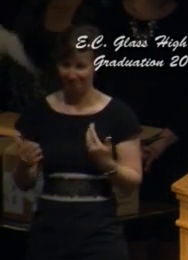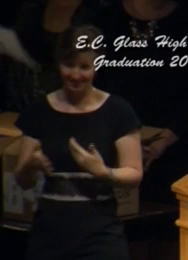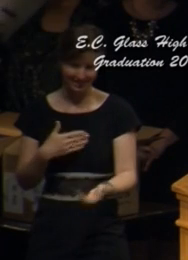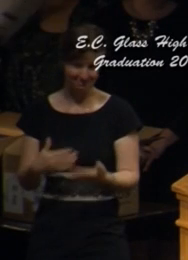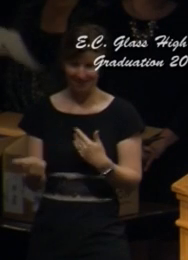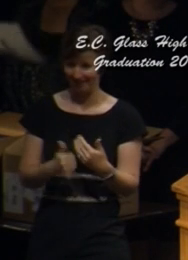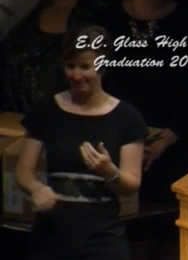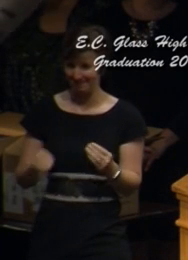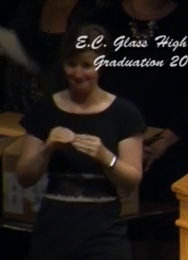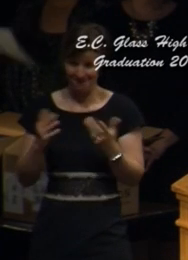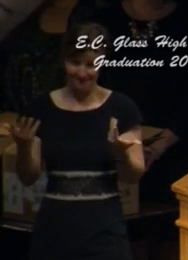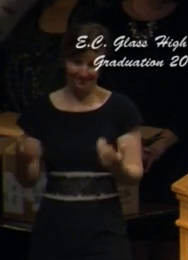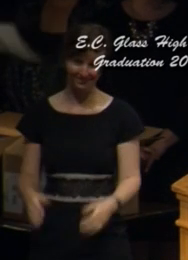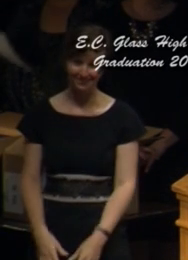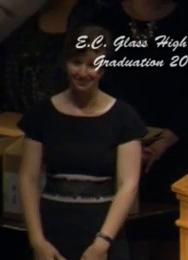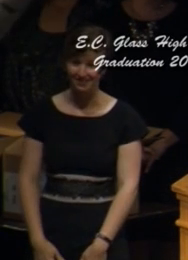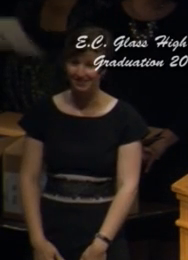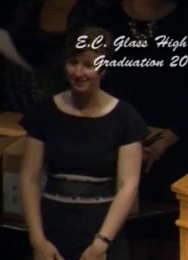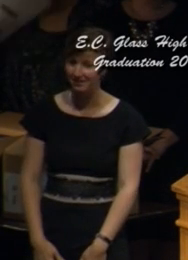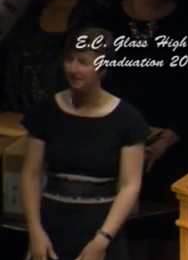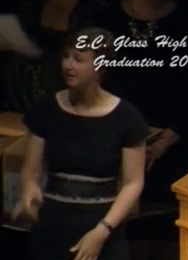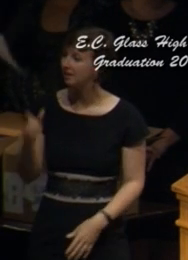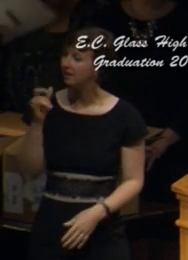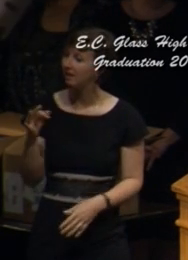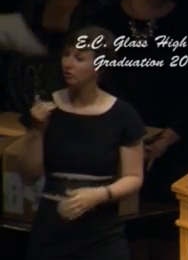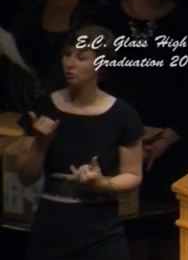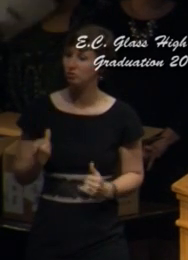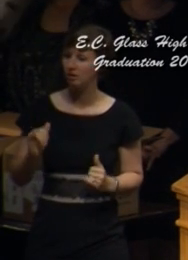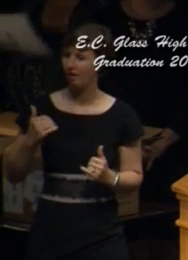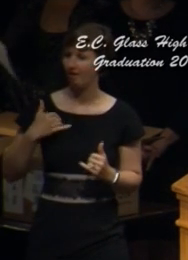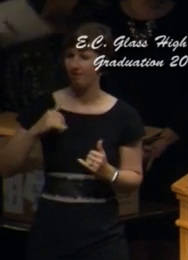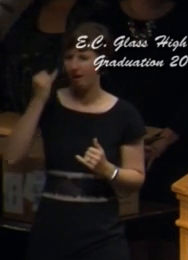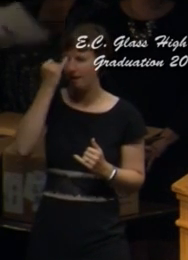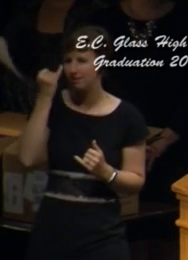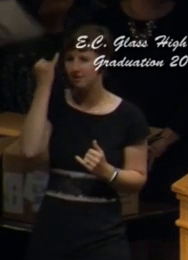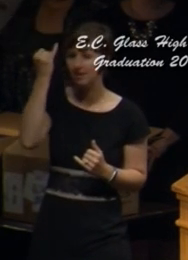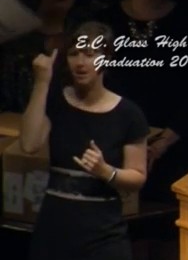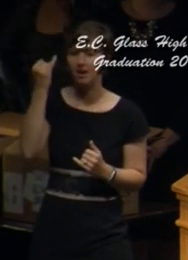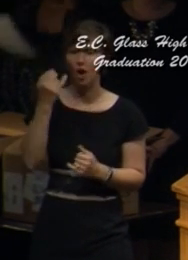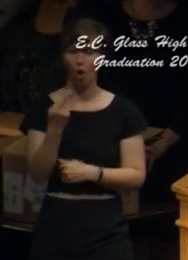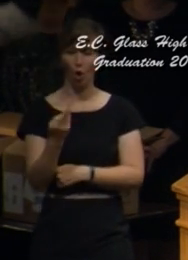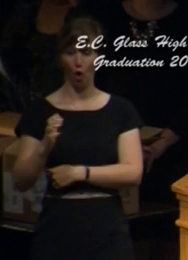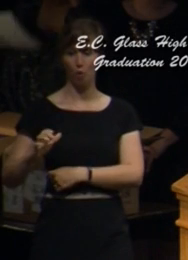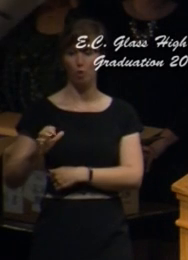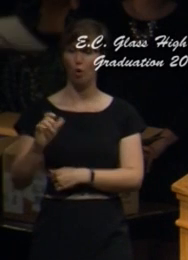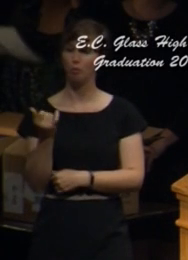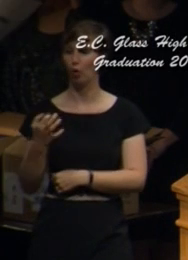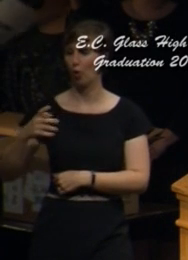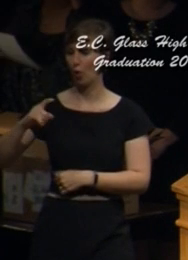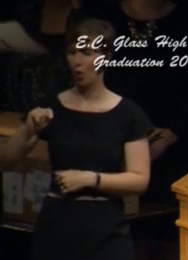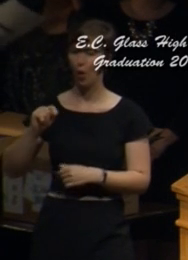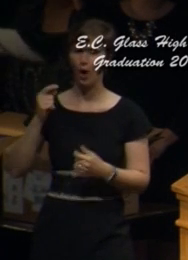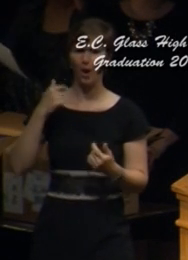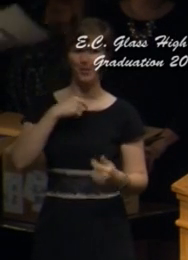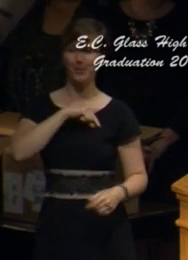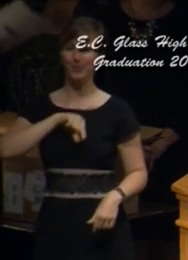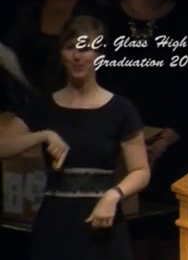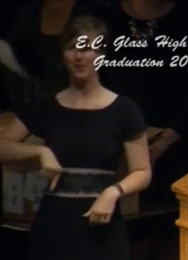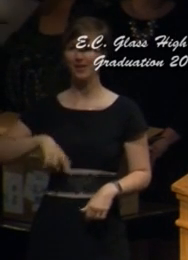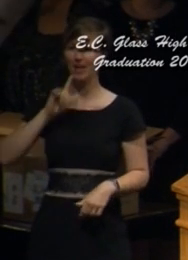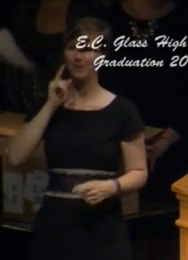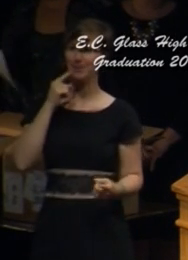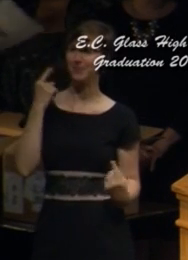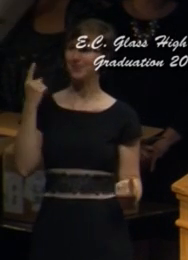anymore. For those of you who are still holding on to the idea that making homecoming court is an achievement that will guide you to success for the rest of your